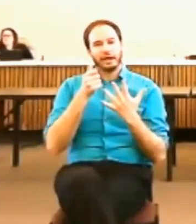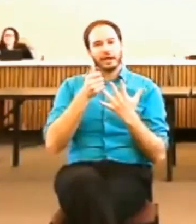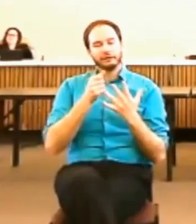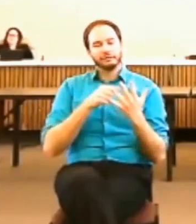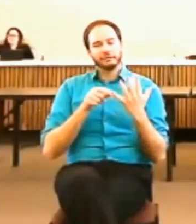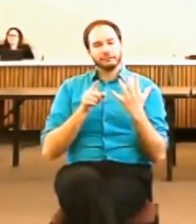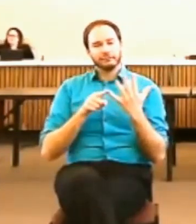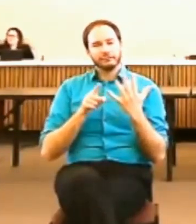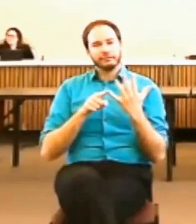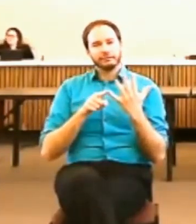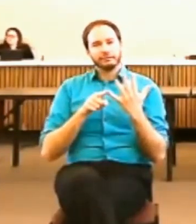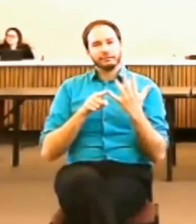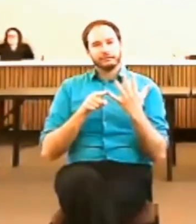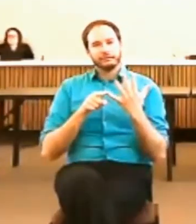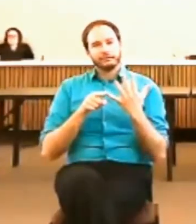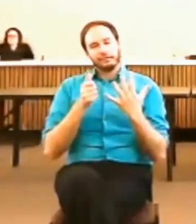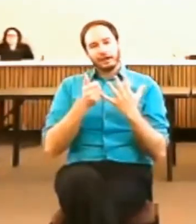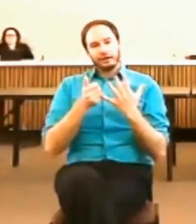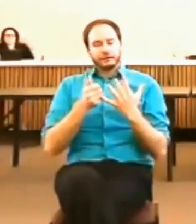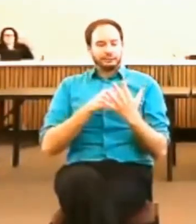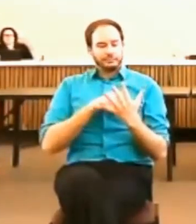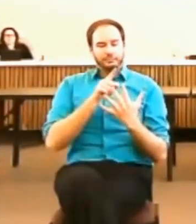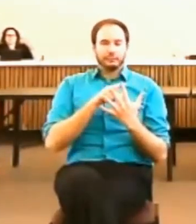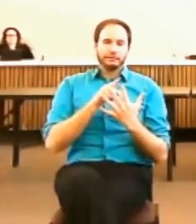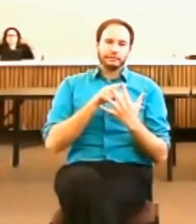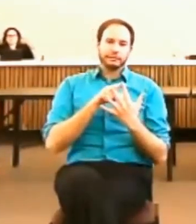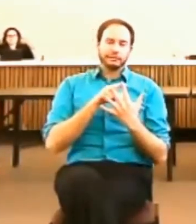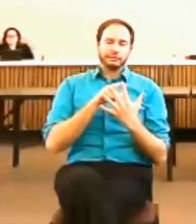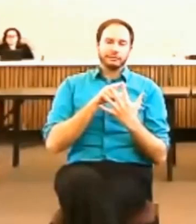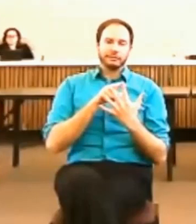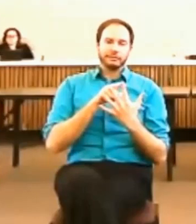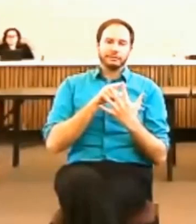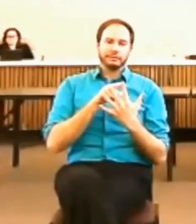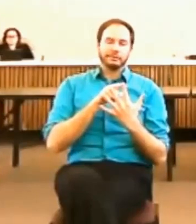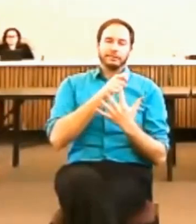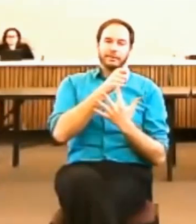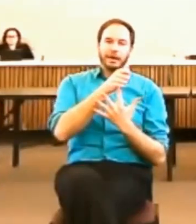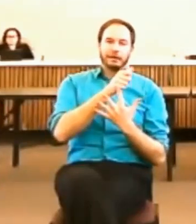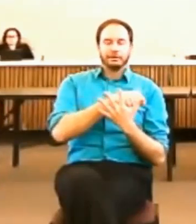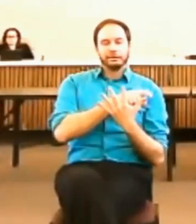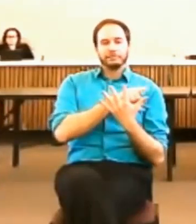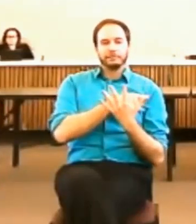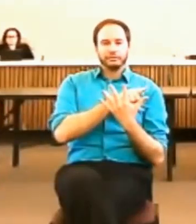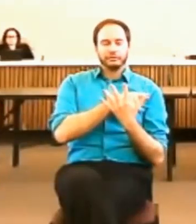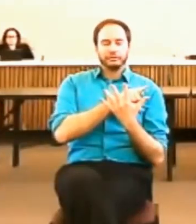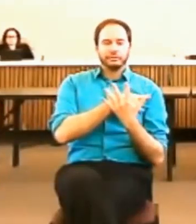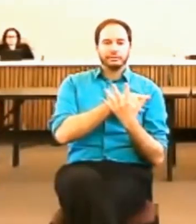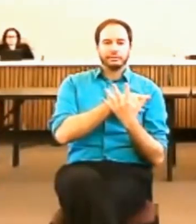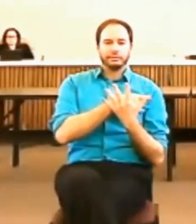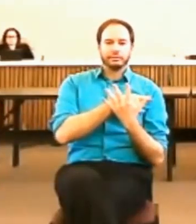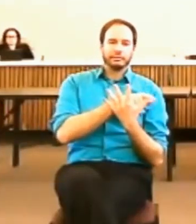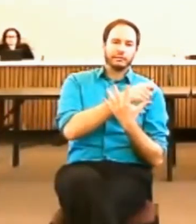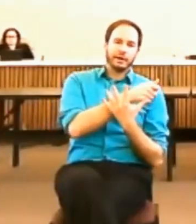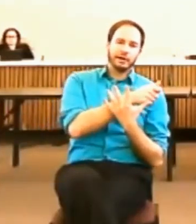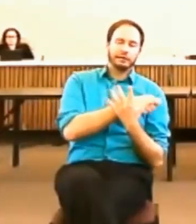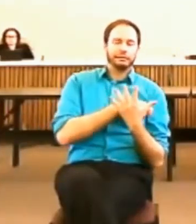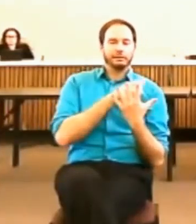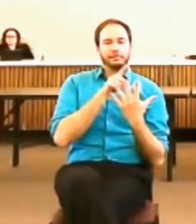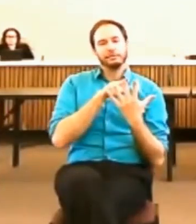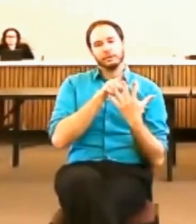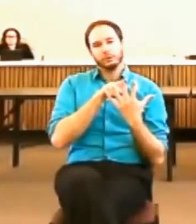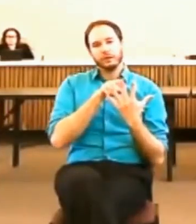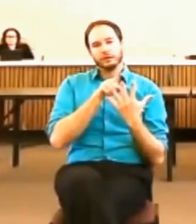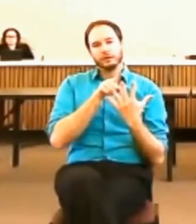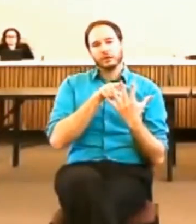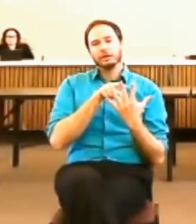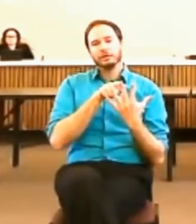million years. On the other hand, tectonic movements taking place along the East African